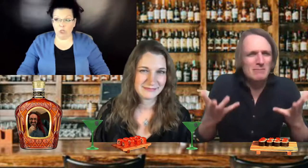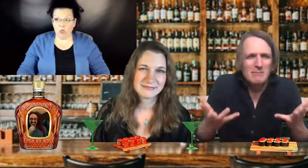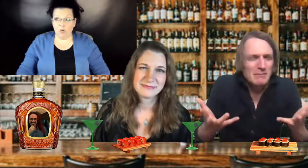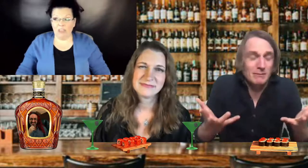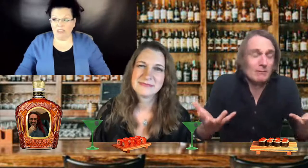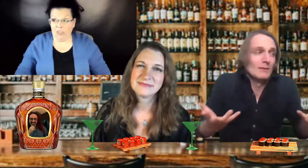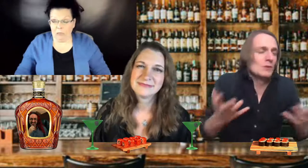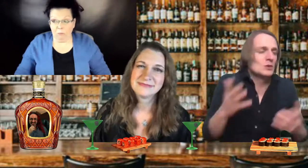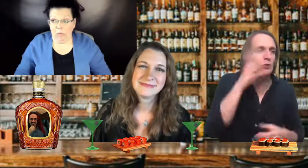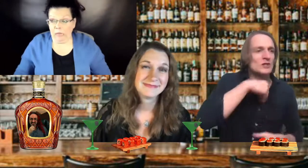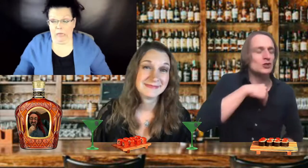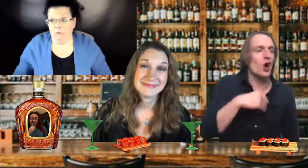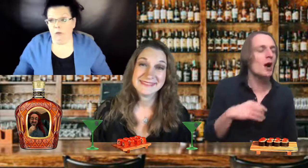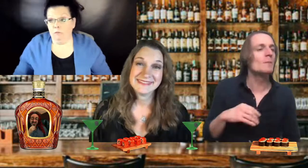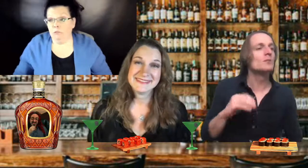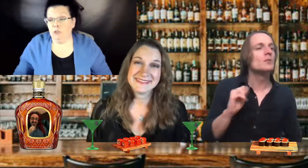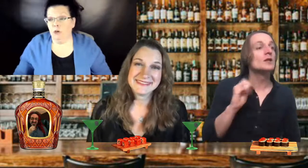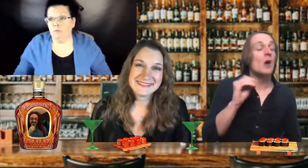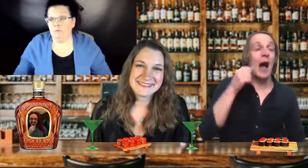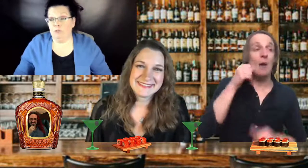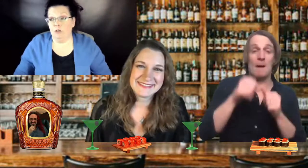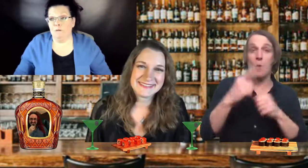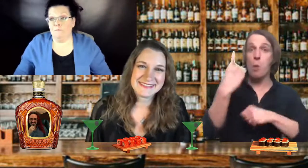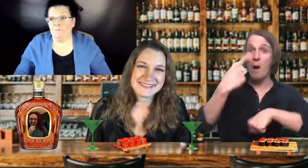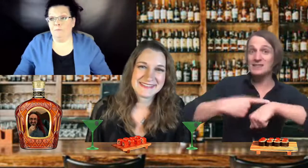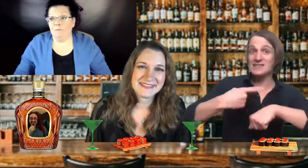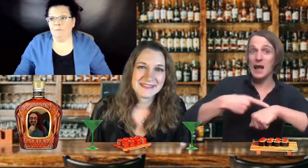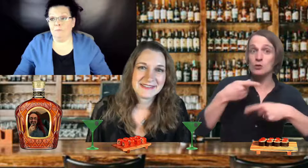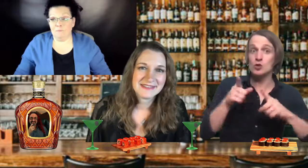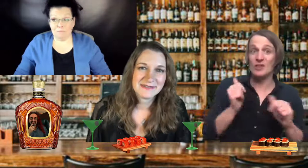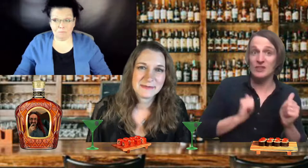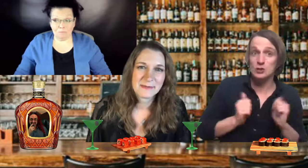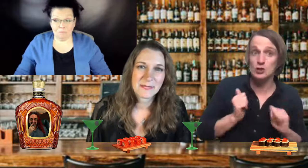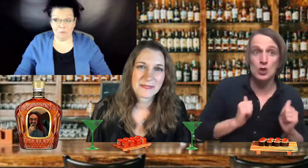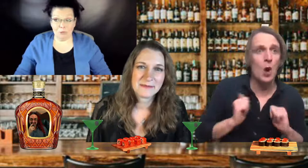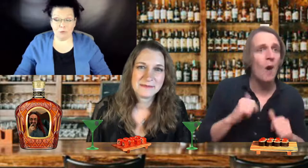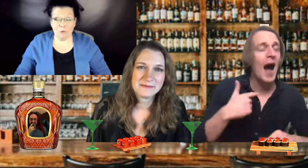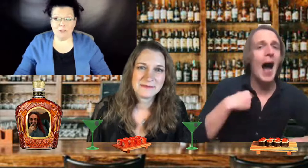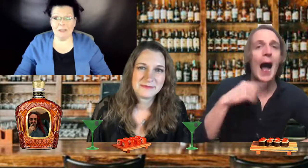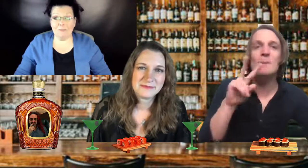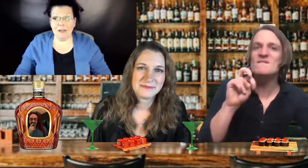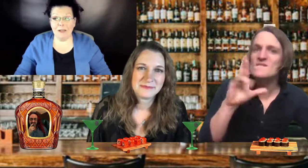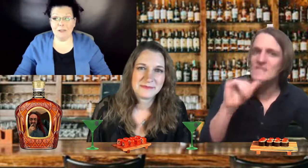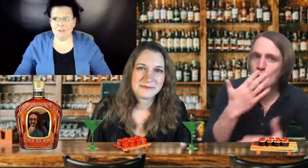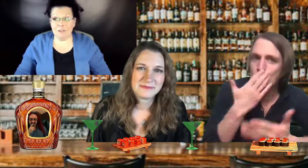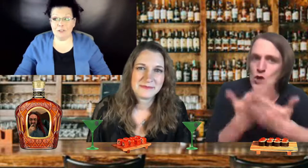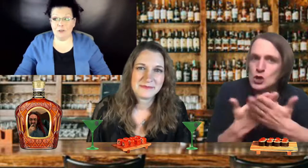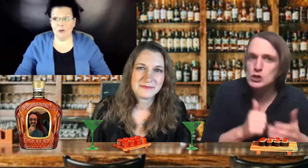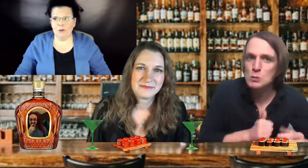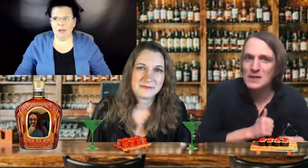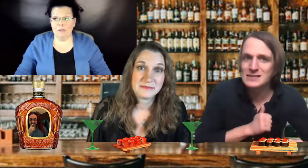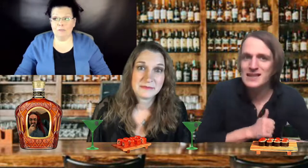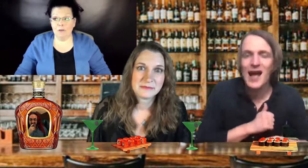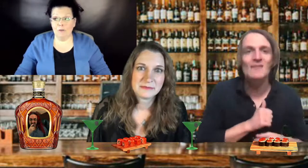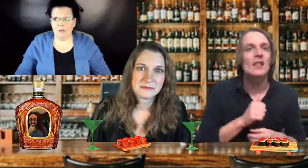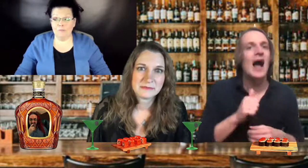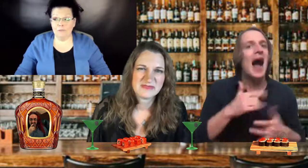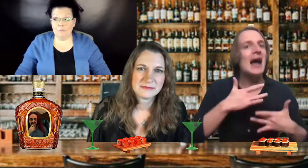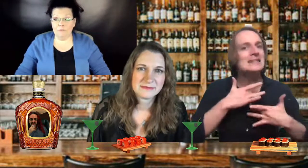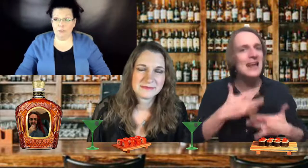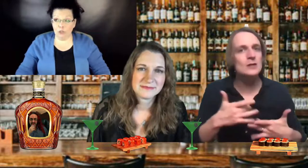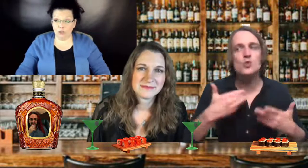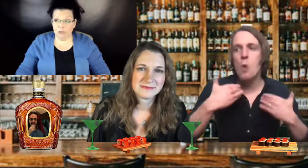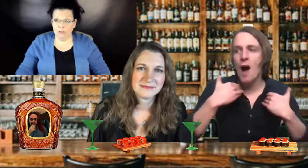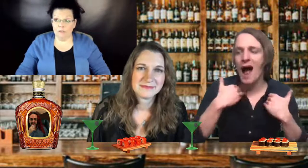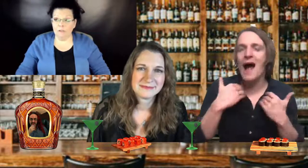was a reoccurring theme. I don't know. So it was bizarre. So one time during the show,